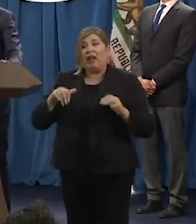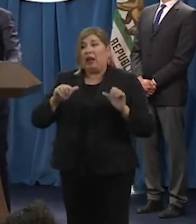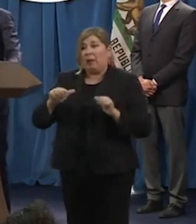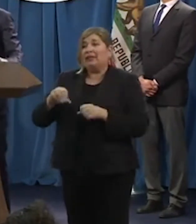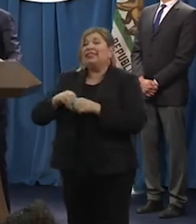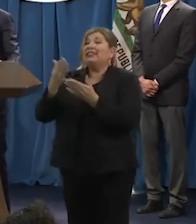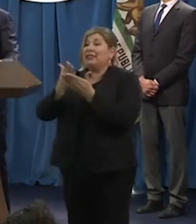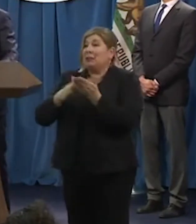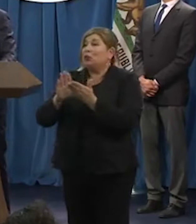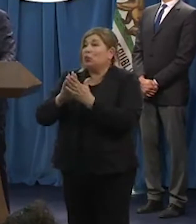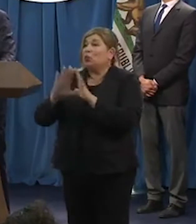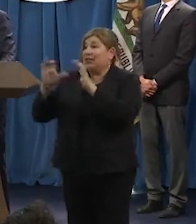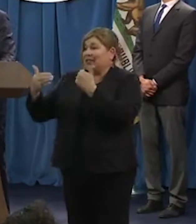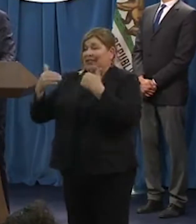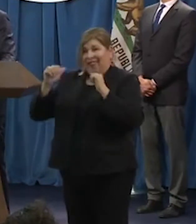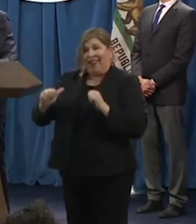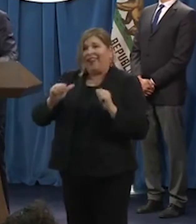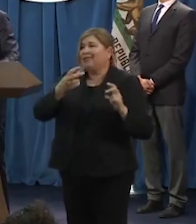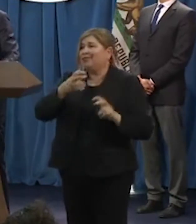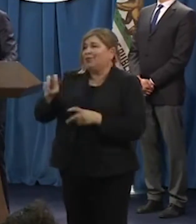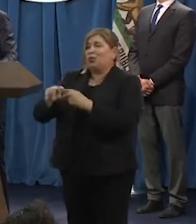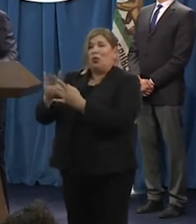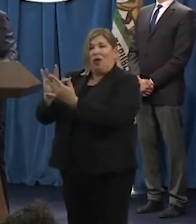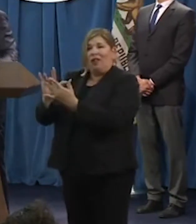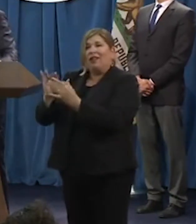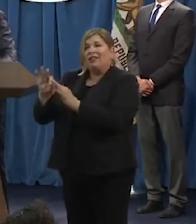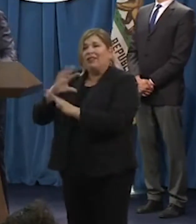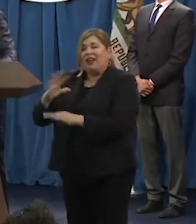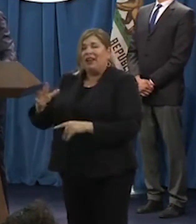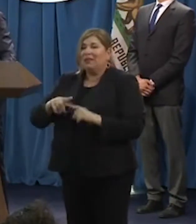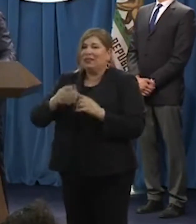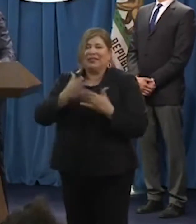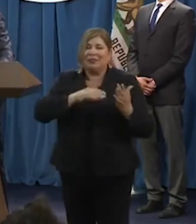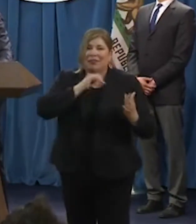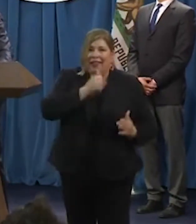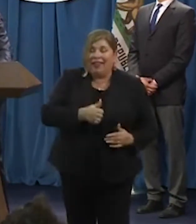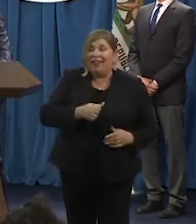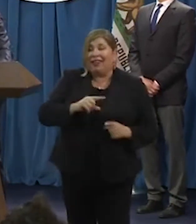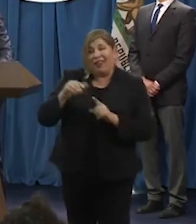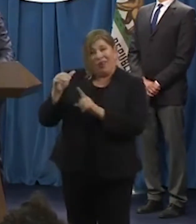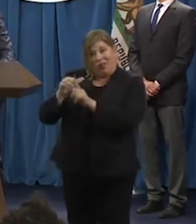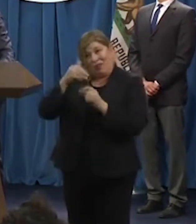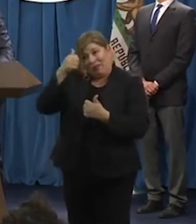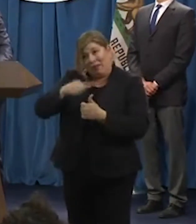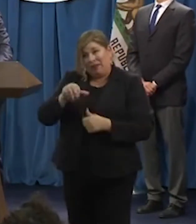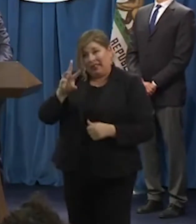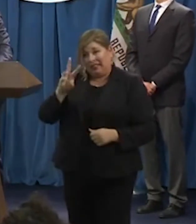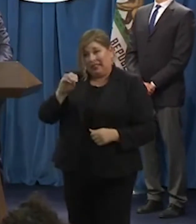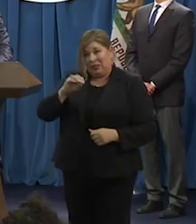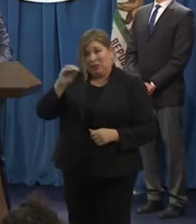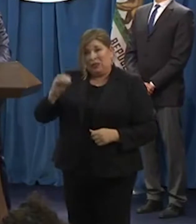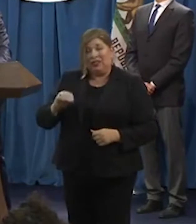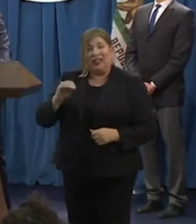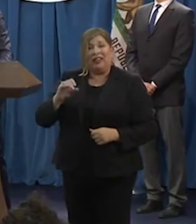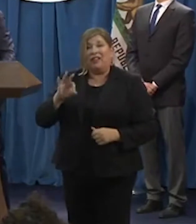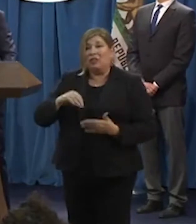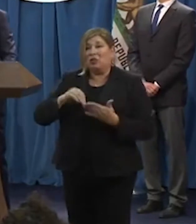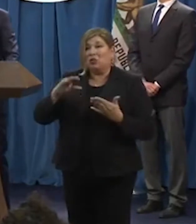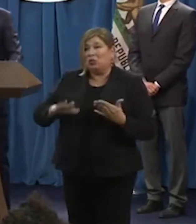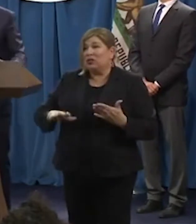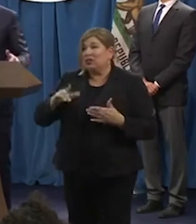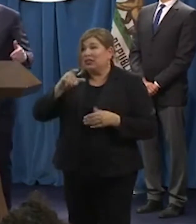some districts, but not in other districts. And I'll remind you, 60% of the students in the state of California are in reduced